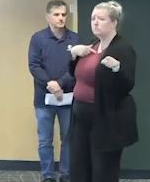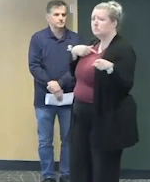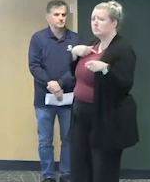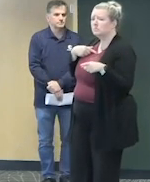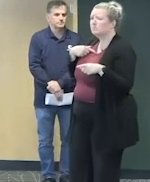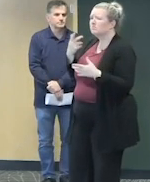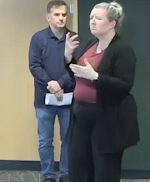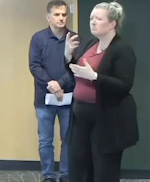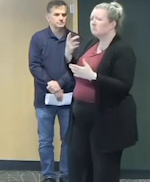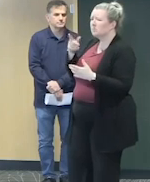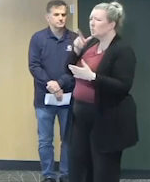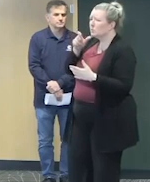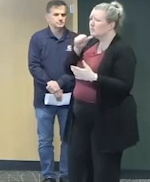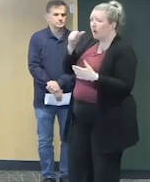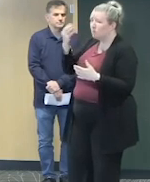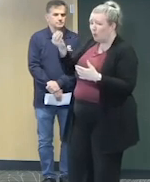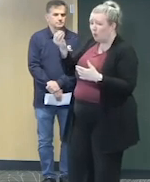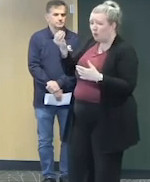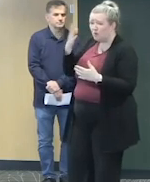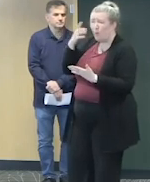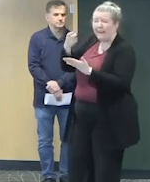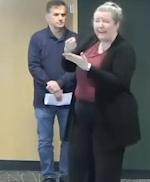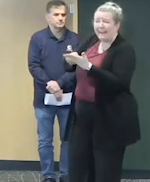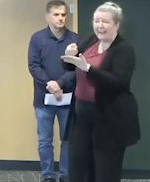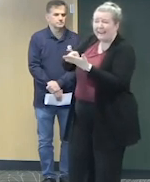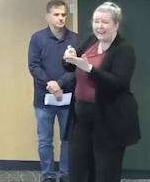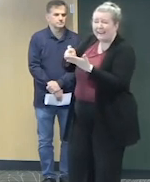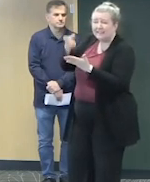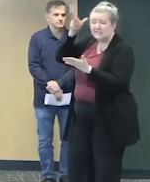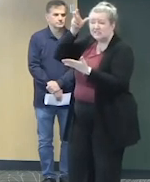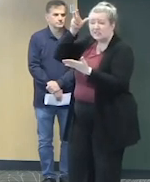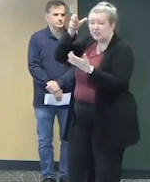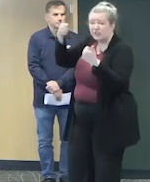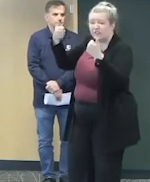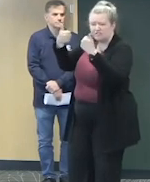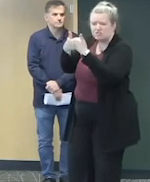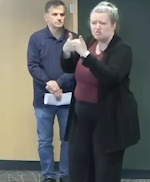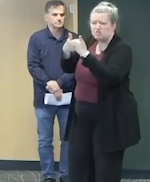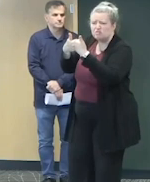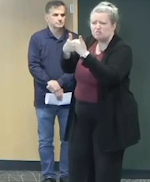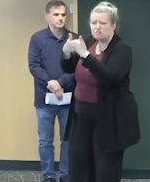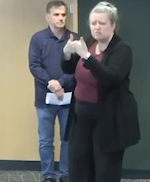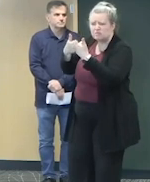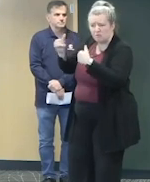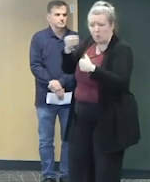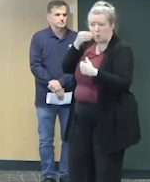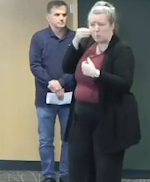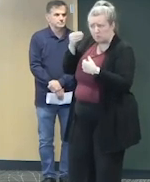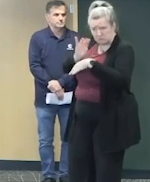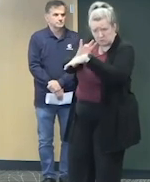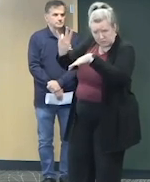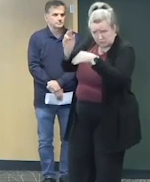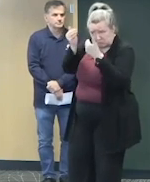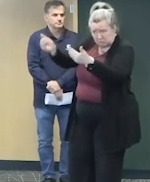Devils are at home tonight. That is right along that 78 corridor. Is there any concern in terms of when that game is letting out, what it looks like at either the